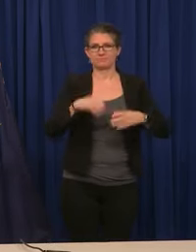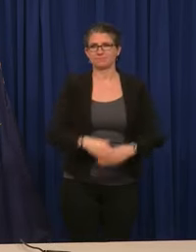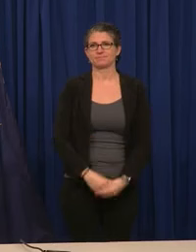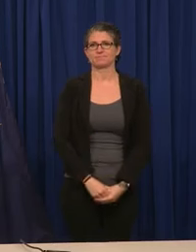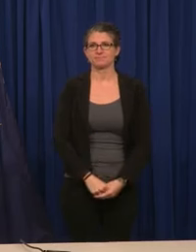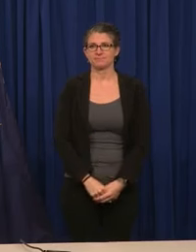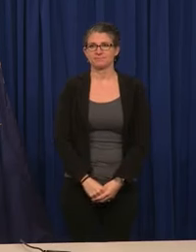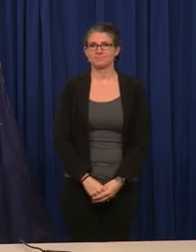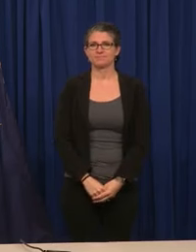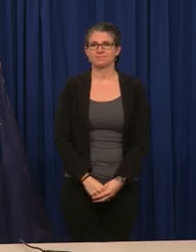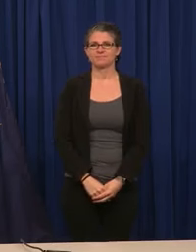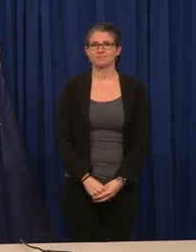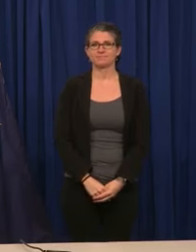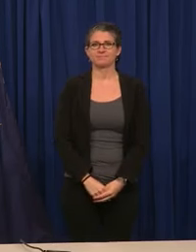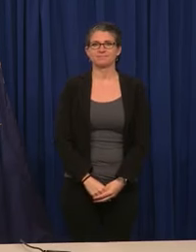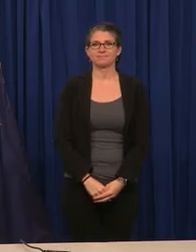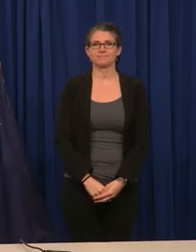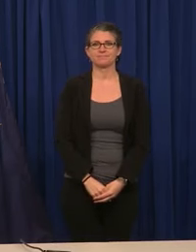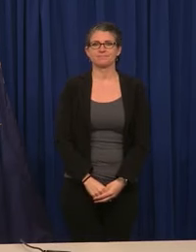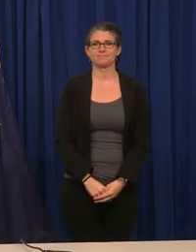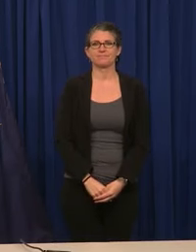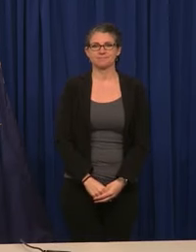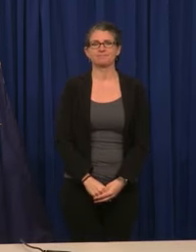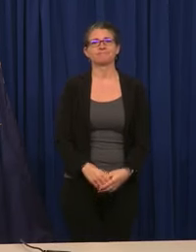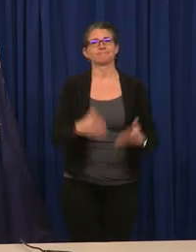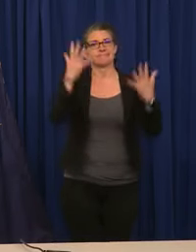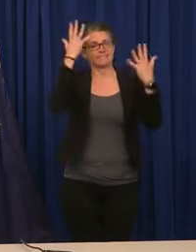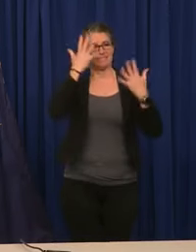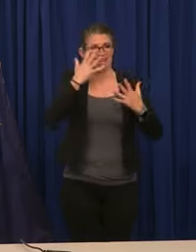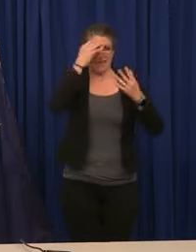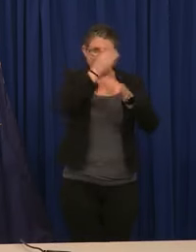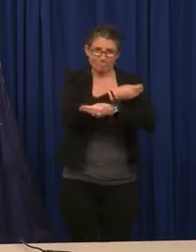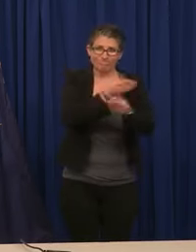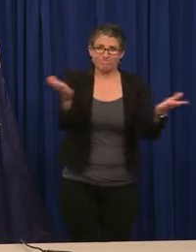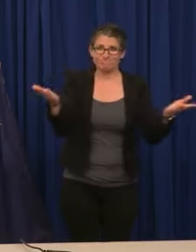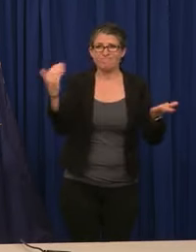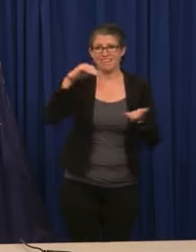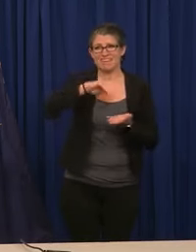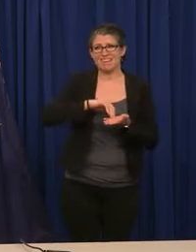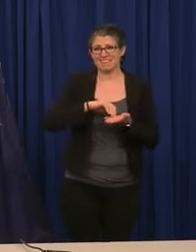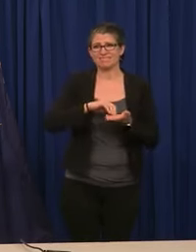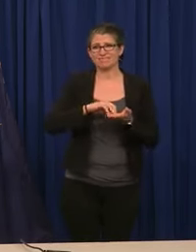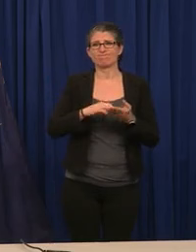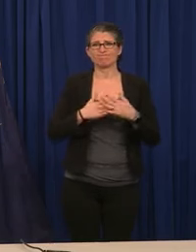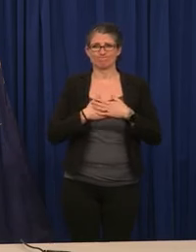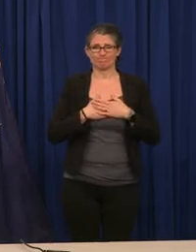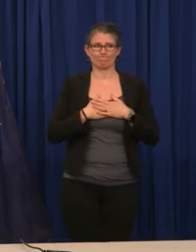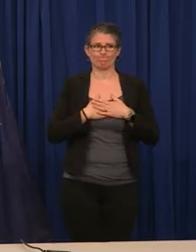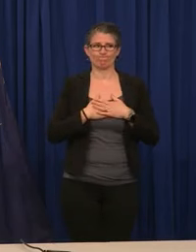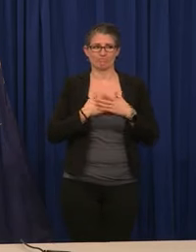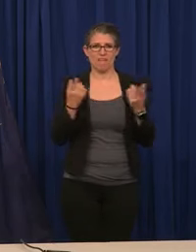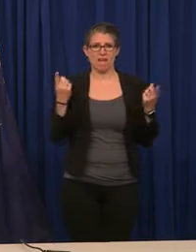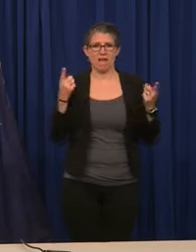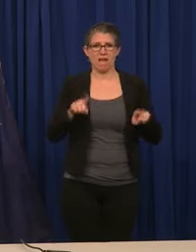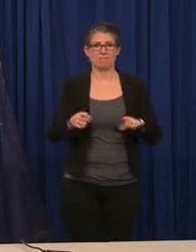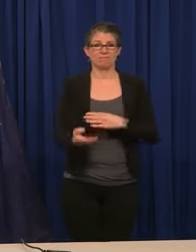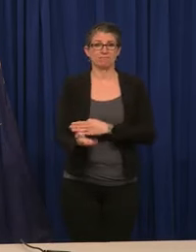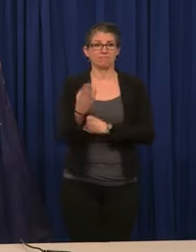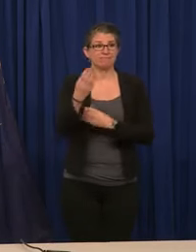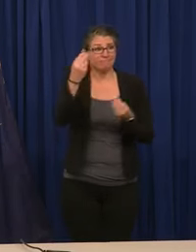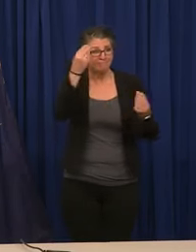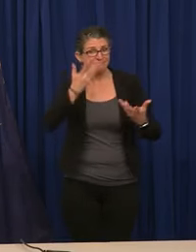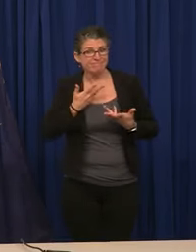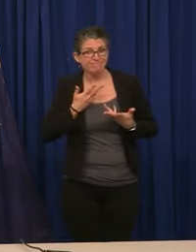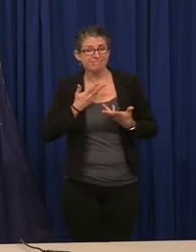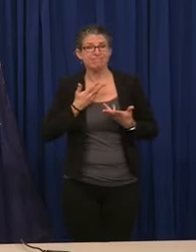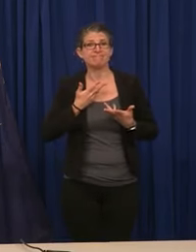begin again today's briefing with some unfortunate and sad news. The Maine CDC is able to